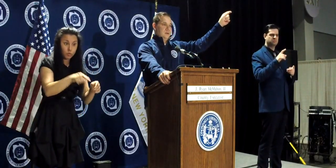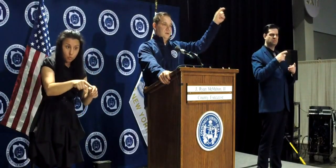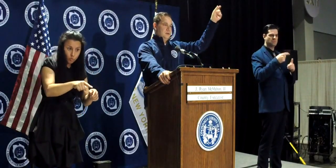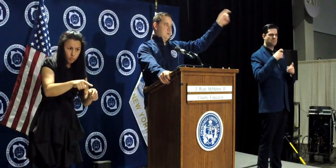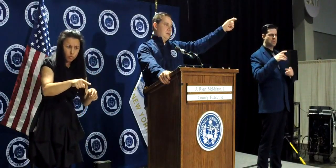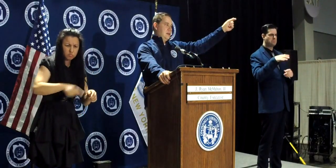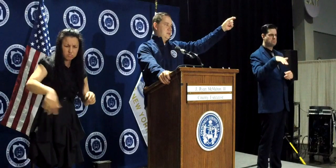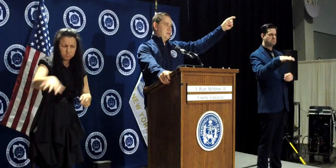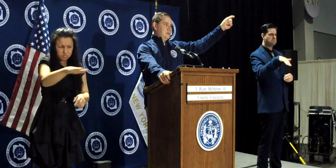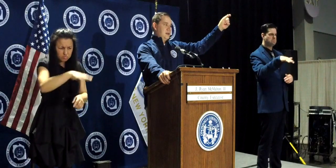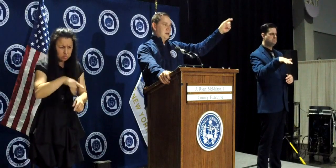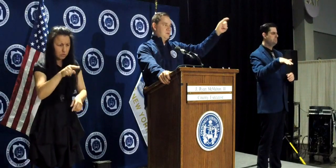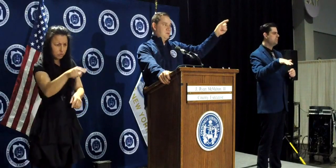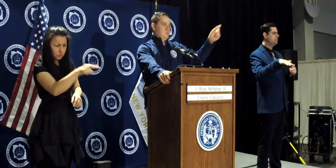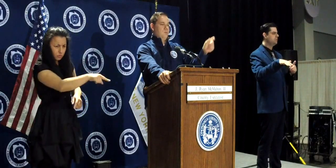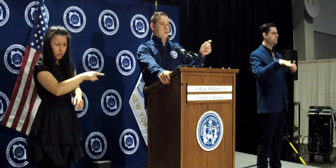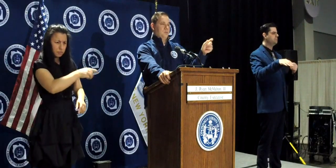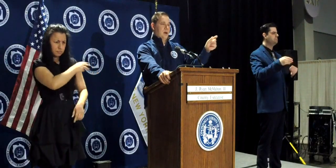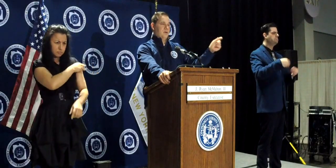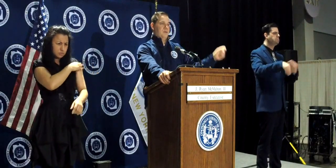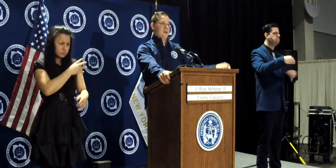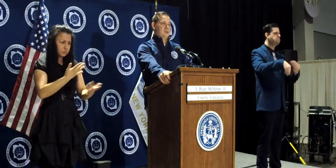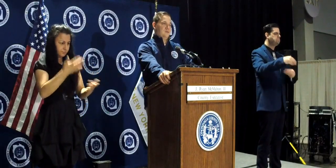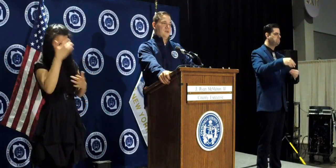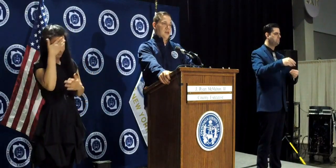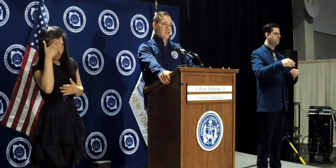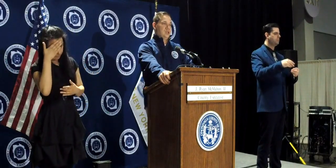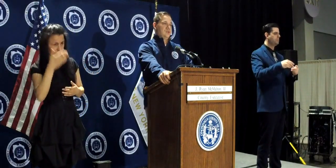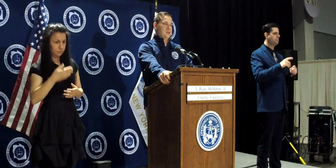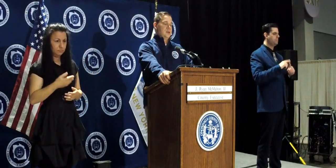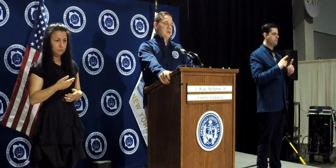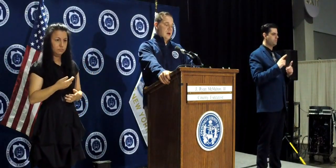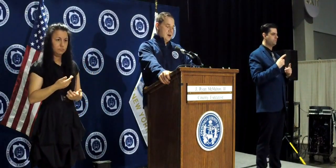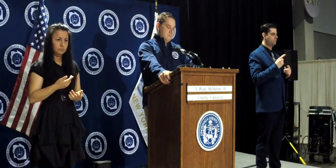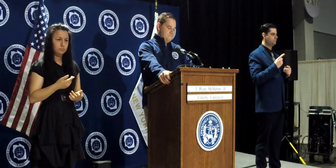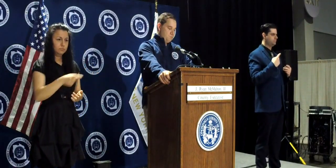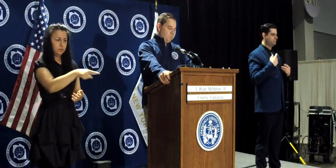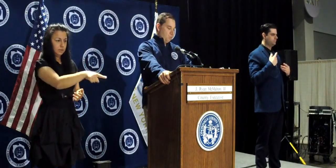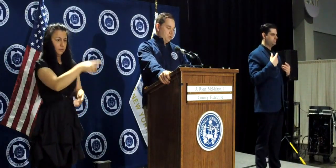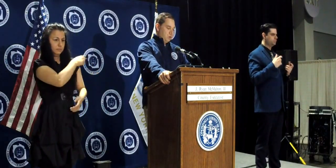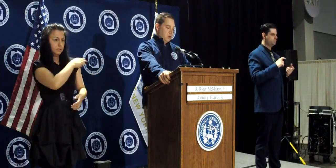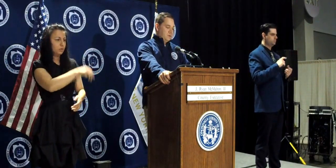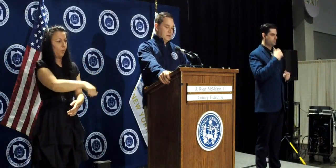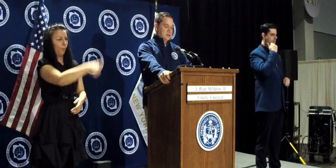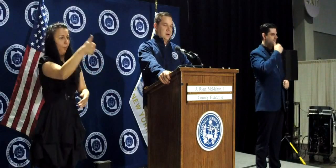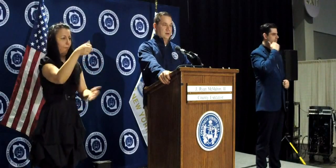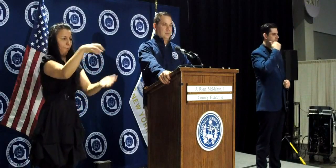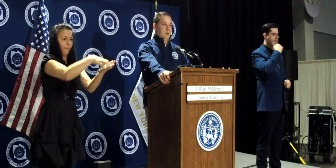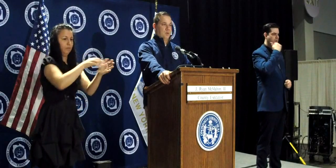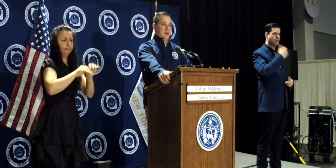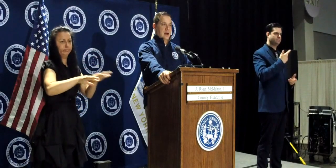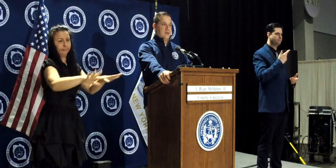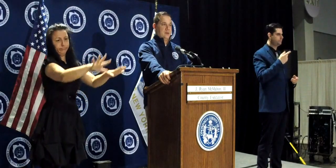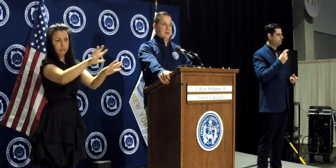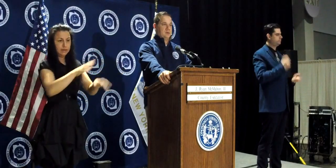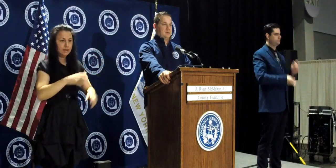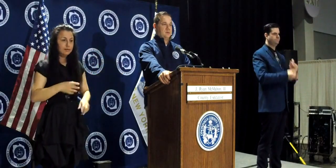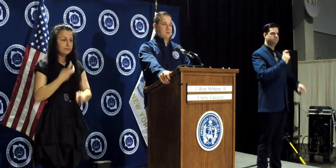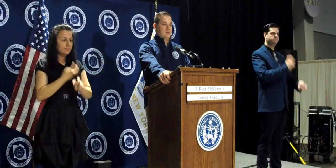certain cases that multiply with various affiliations. We would love to get there, but right